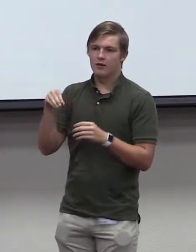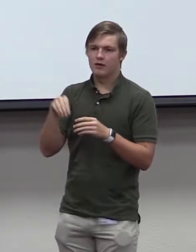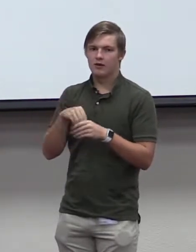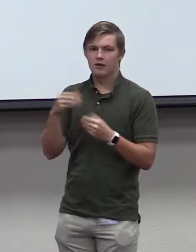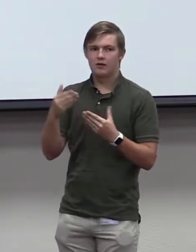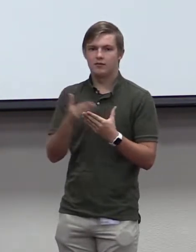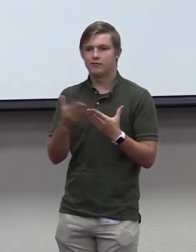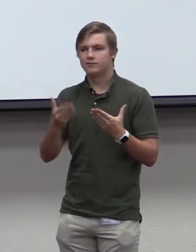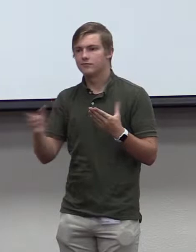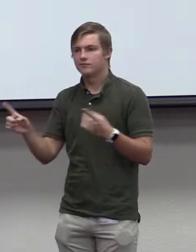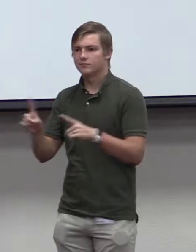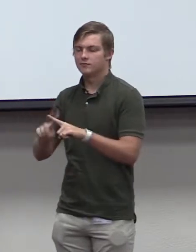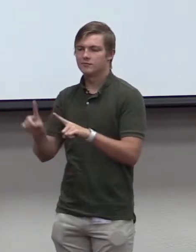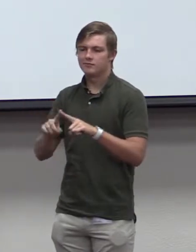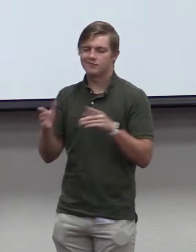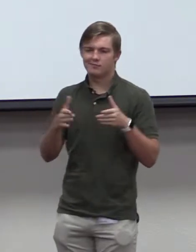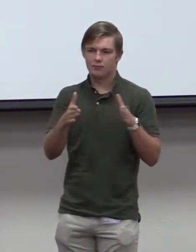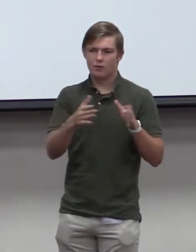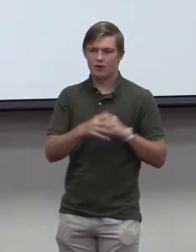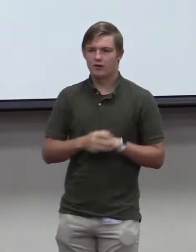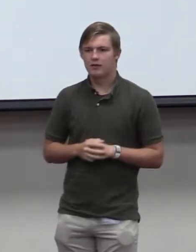forms.